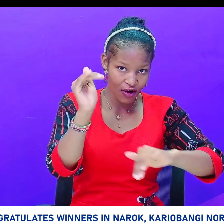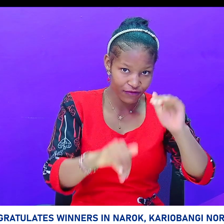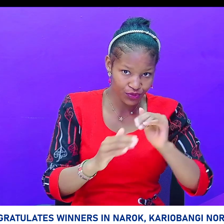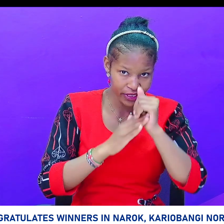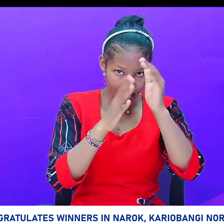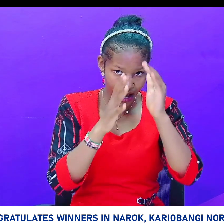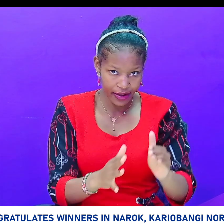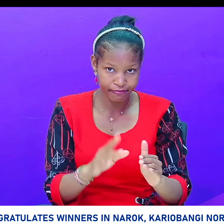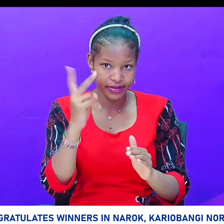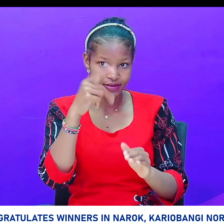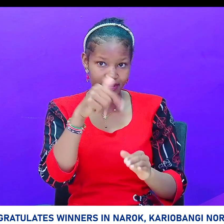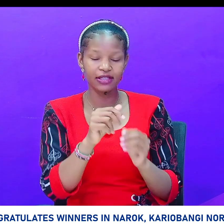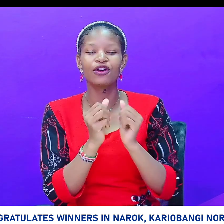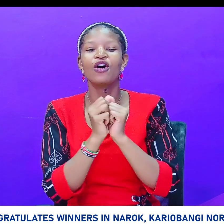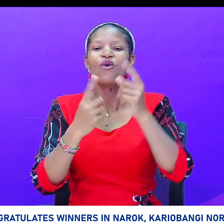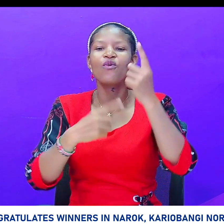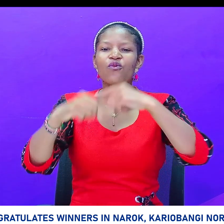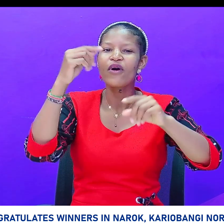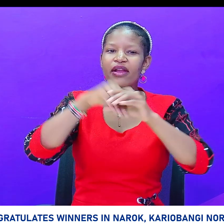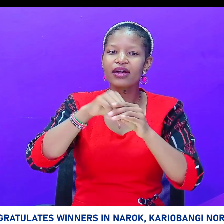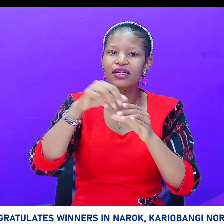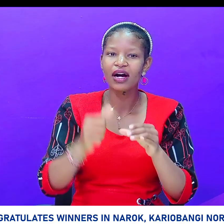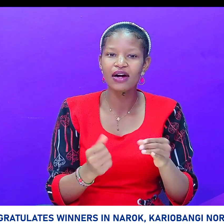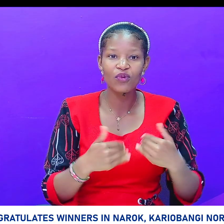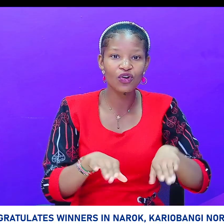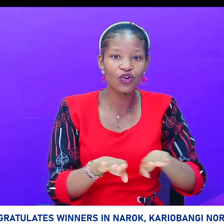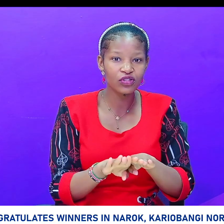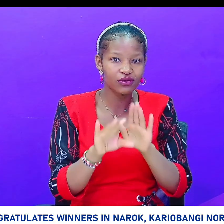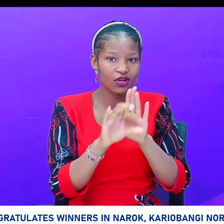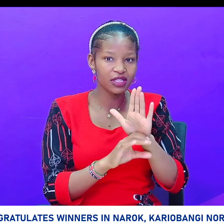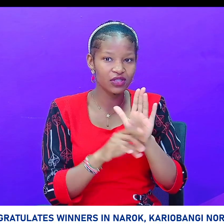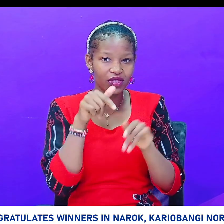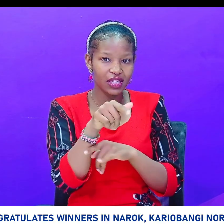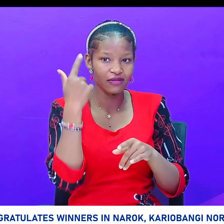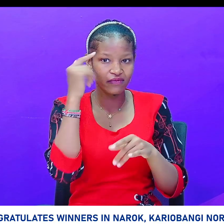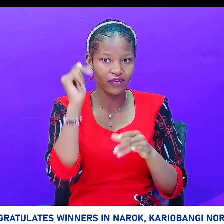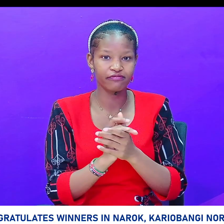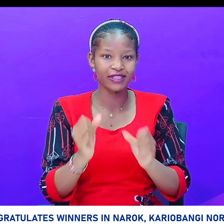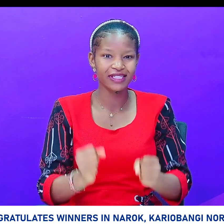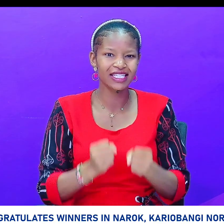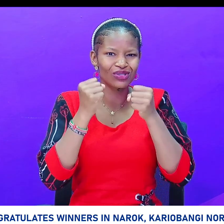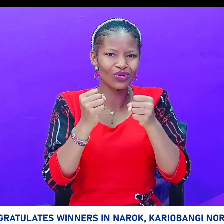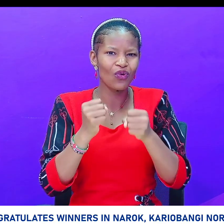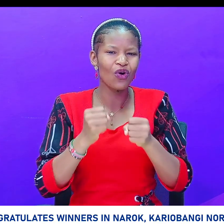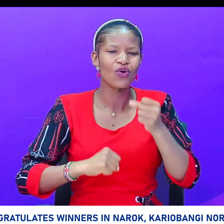The leaders secured wins in closely contested races, reflecting strong support from